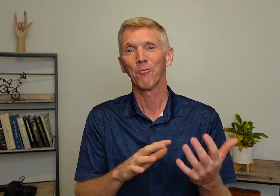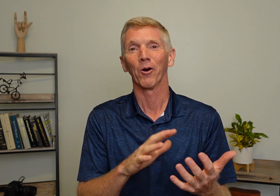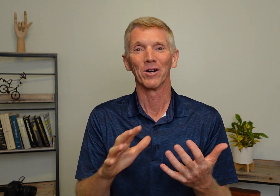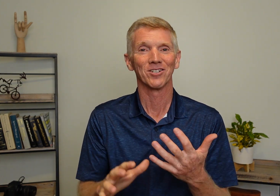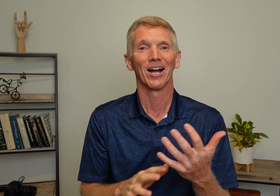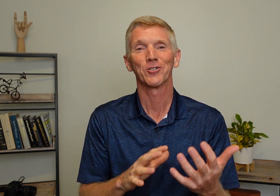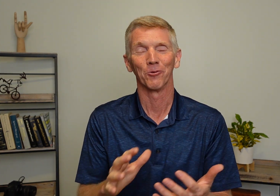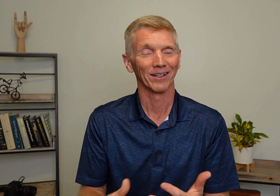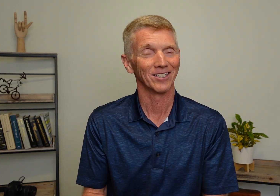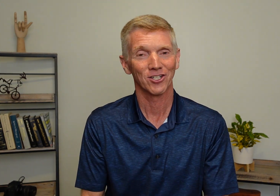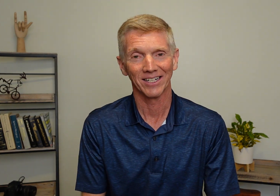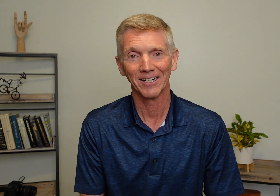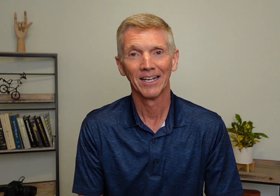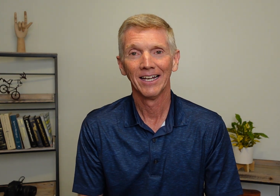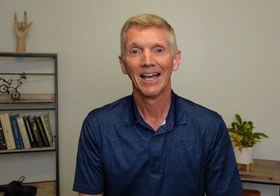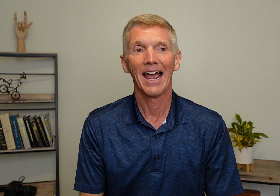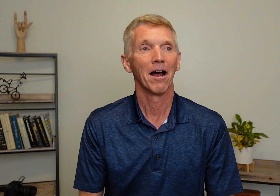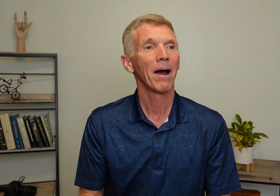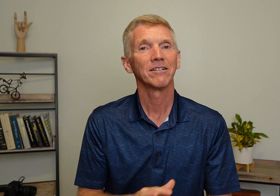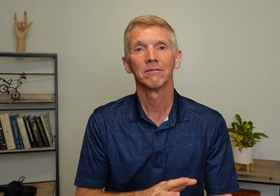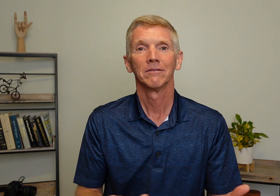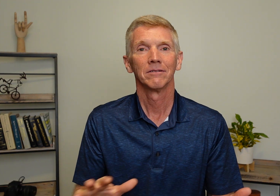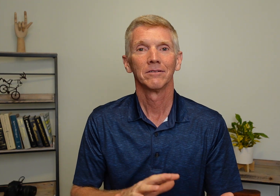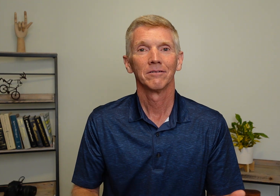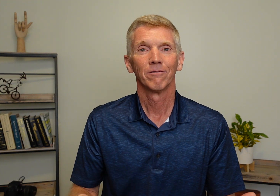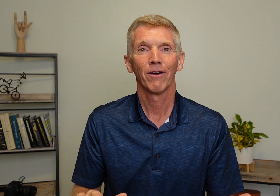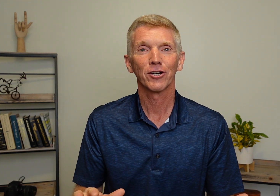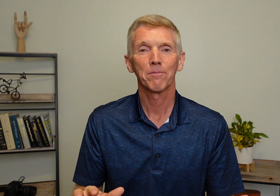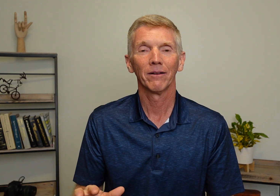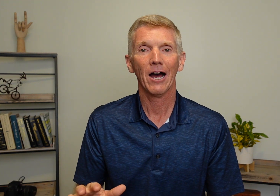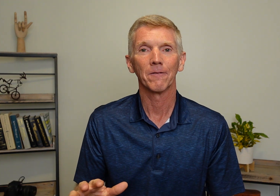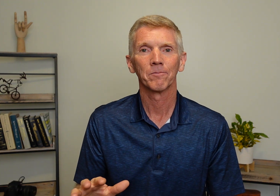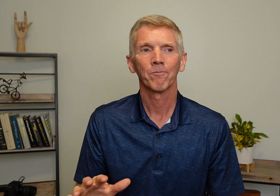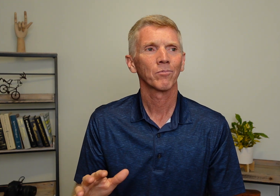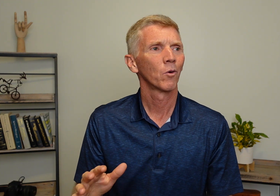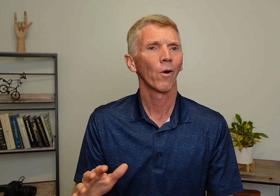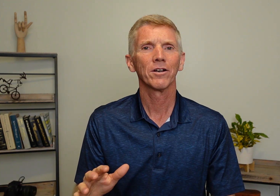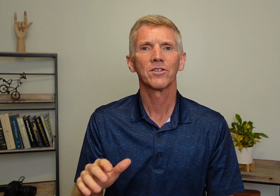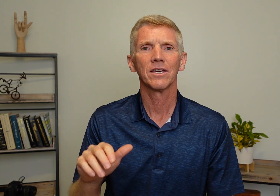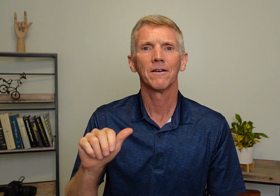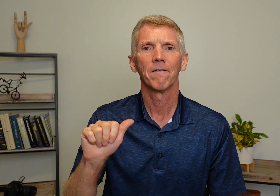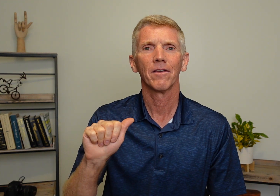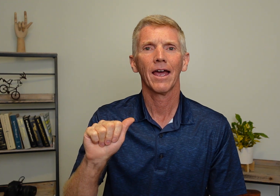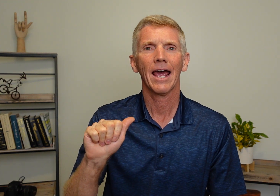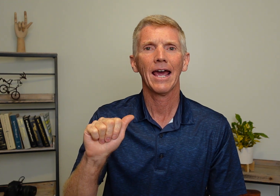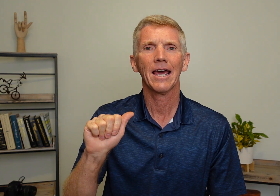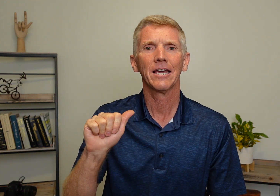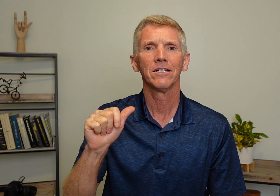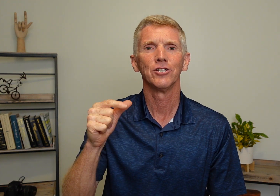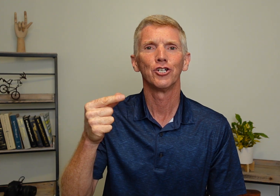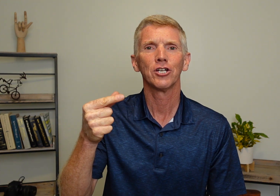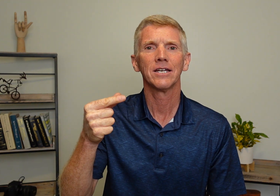where it's not so readily seen, and I might finger spell out. Where is the